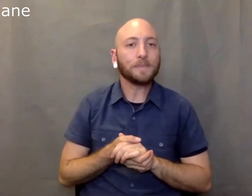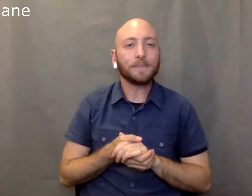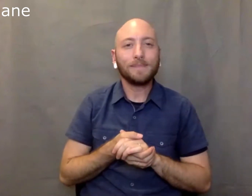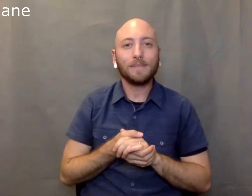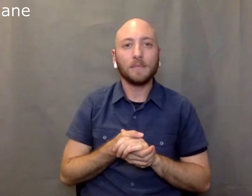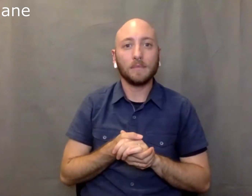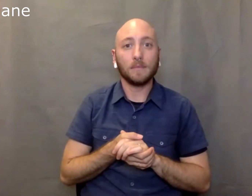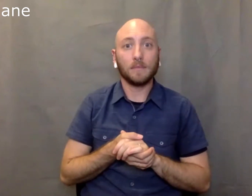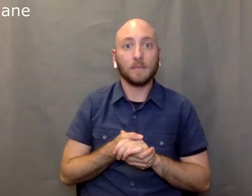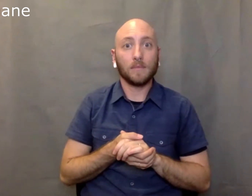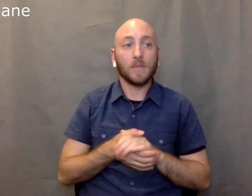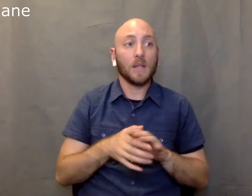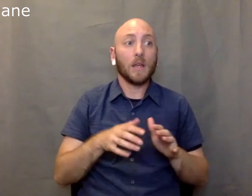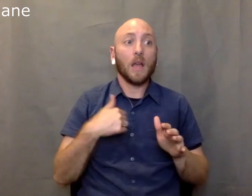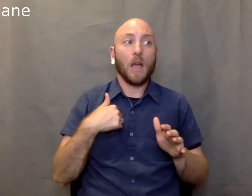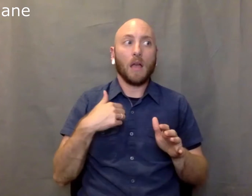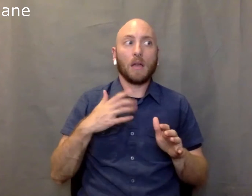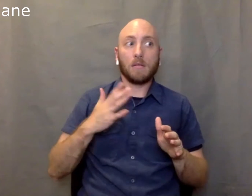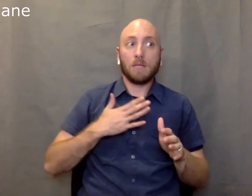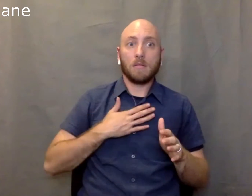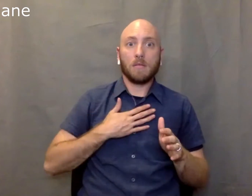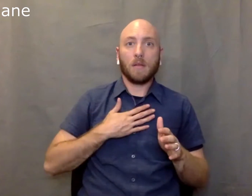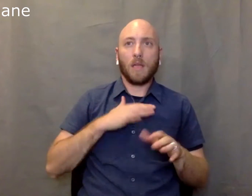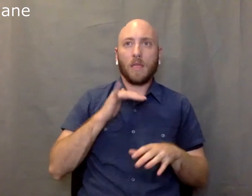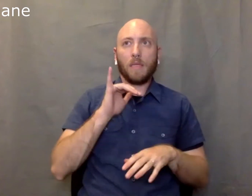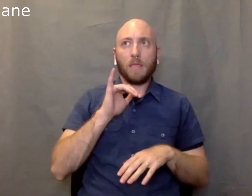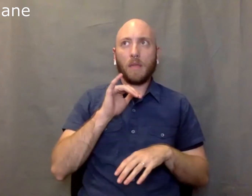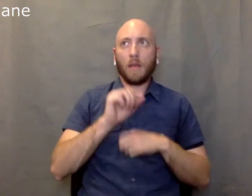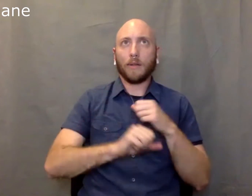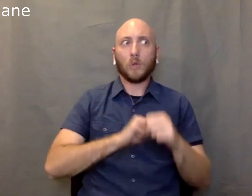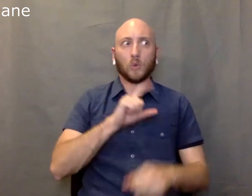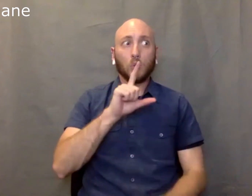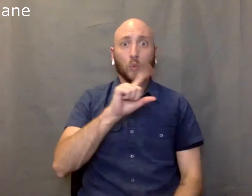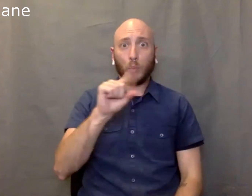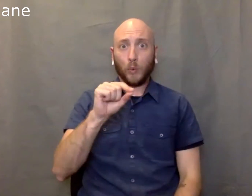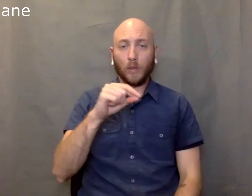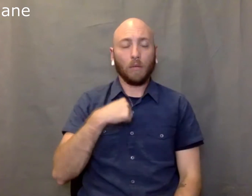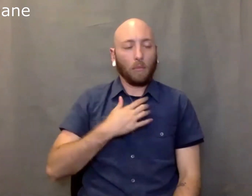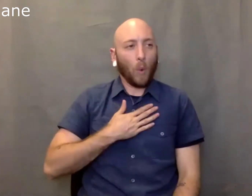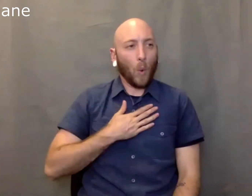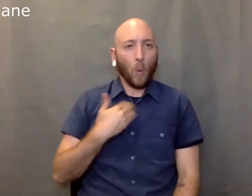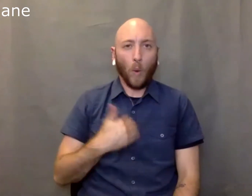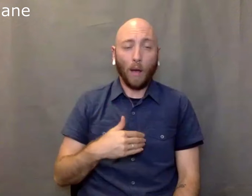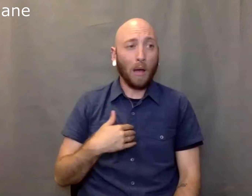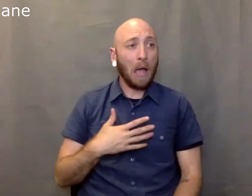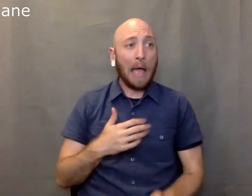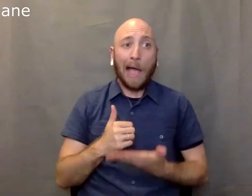to be a part of that in 2020. I remember I was in charge of coat